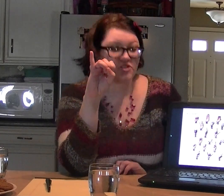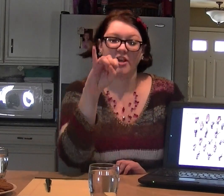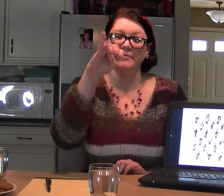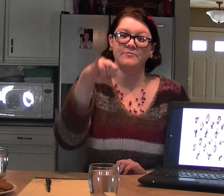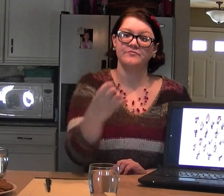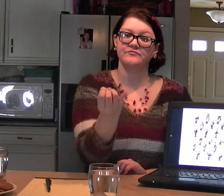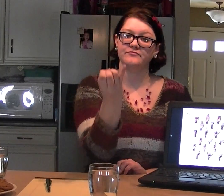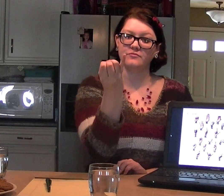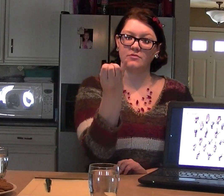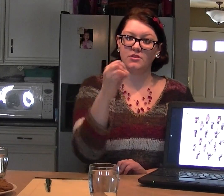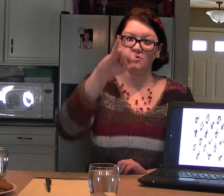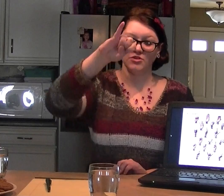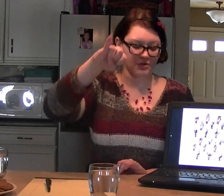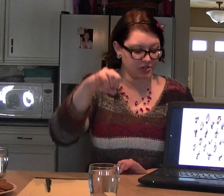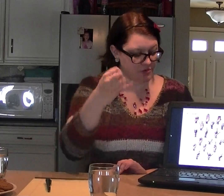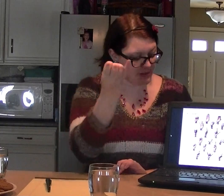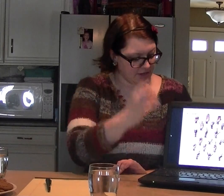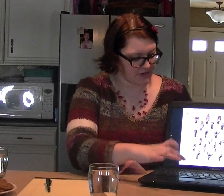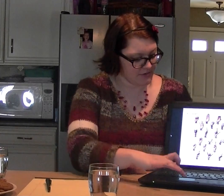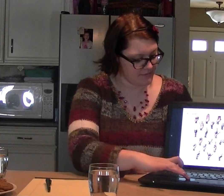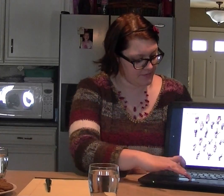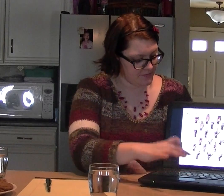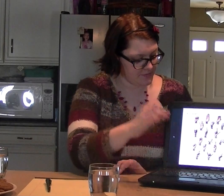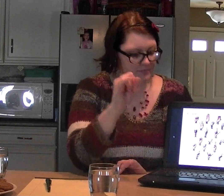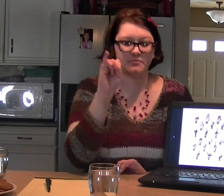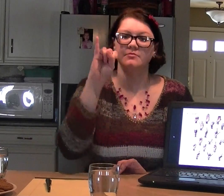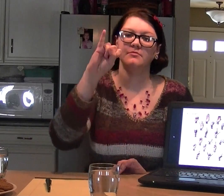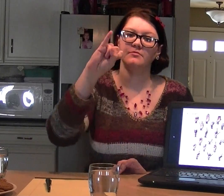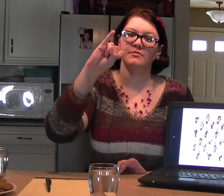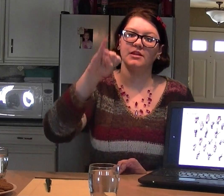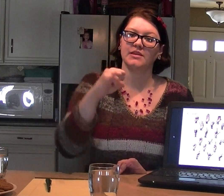J, sort of scoop it under, like that.